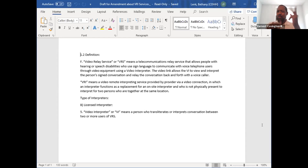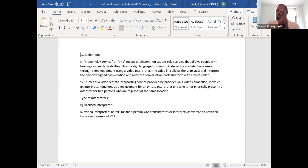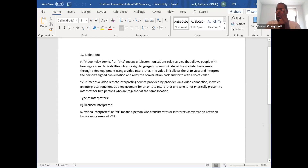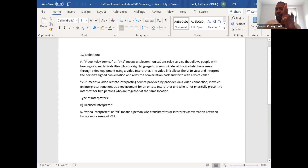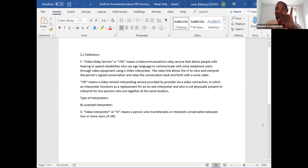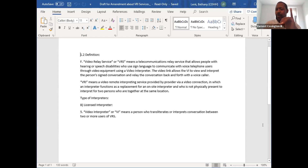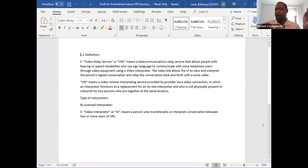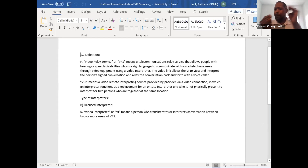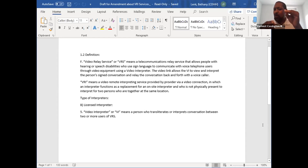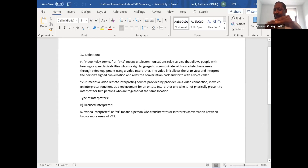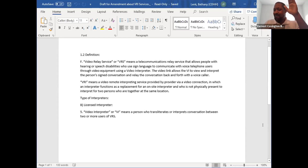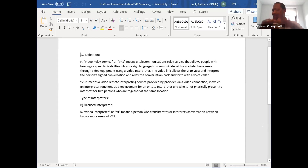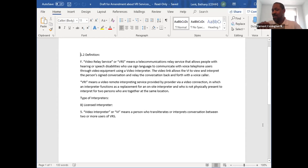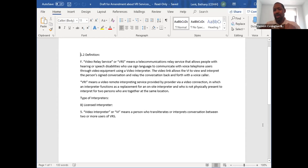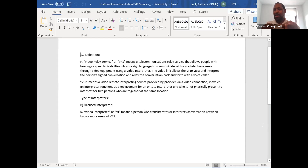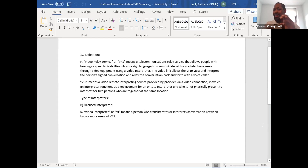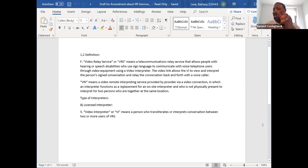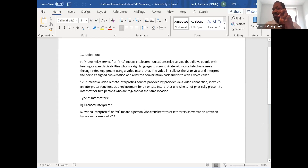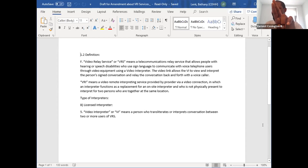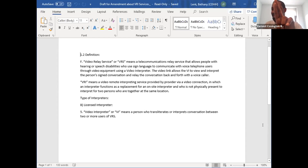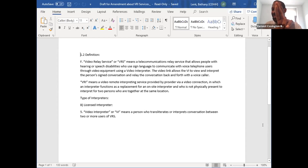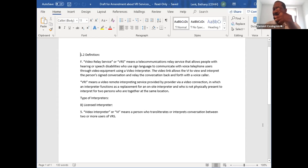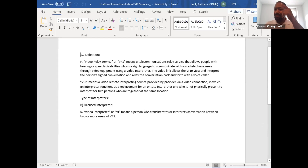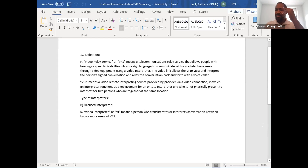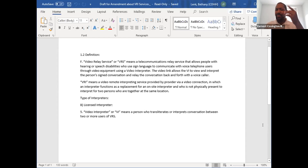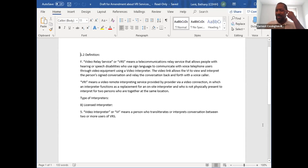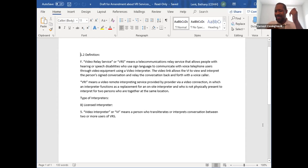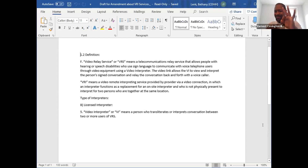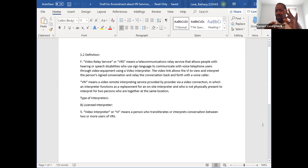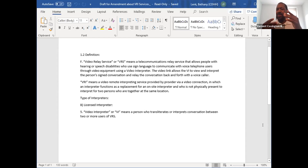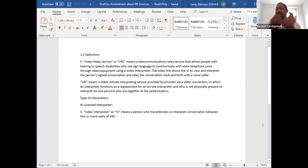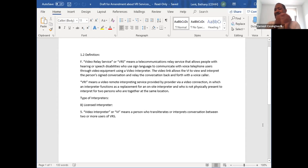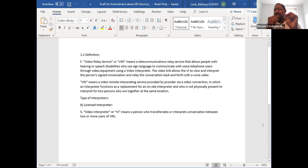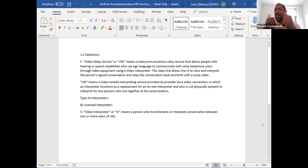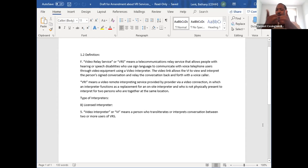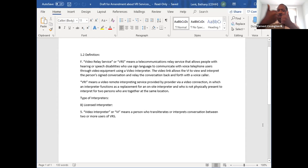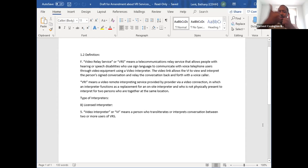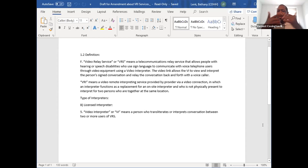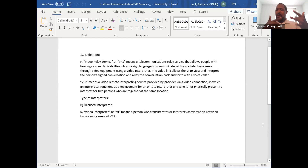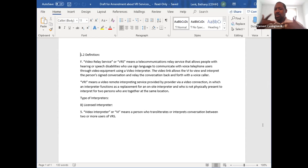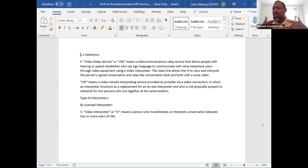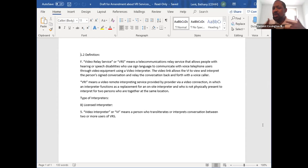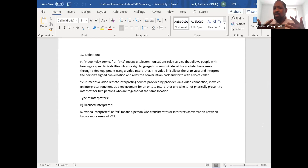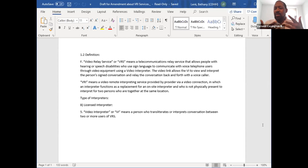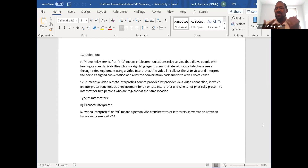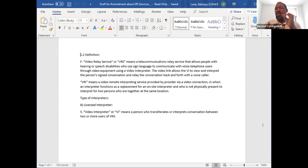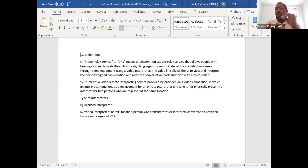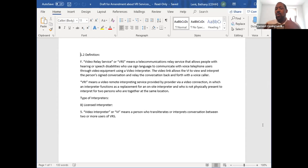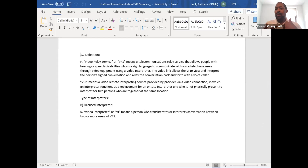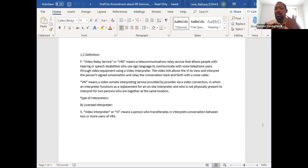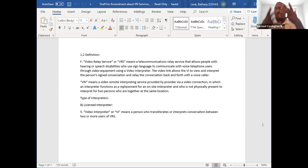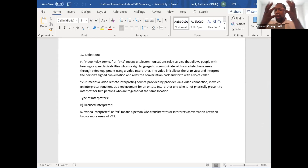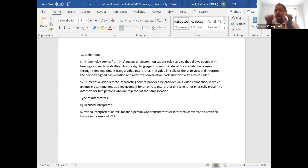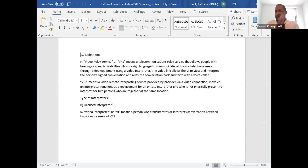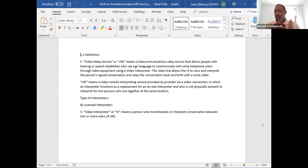with COVID, so many people are using VRI now, more than ever. And because of that, people